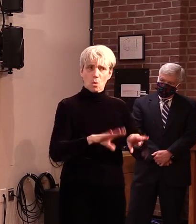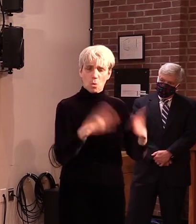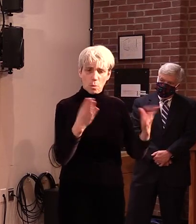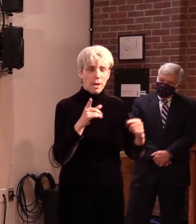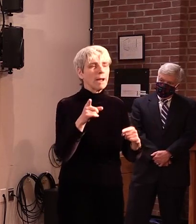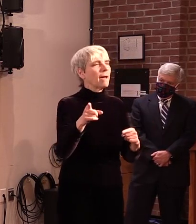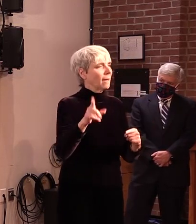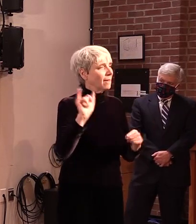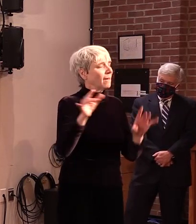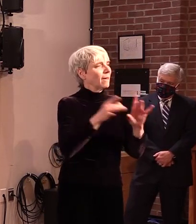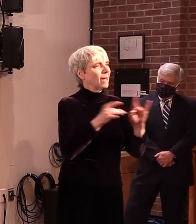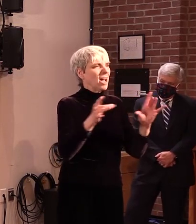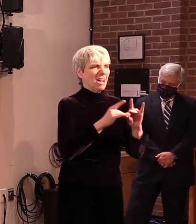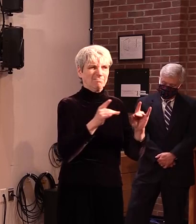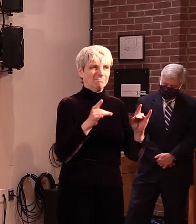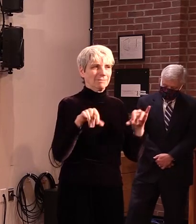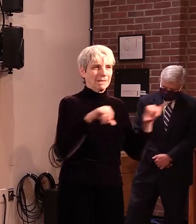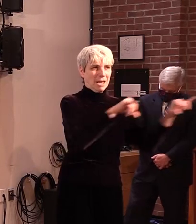many educators pretty well.